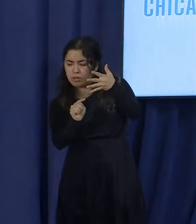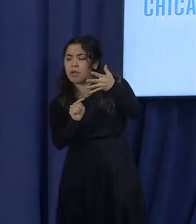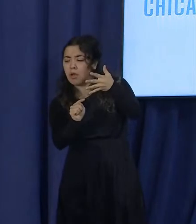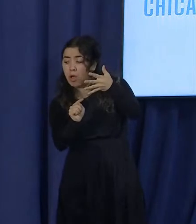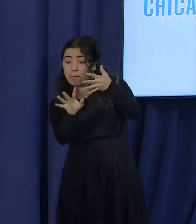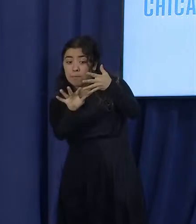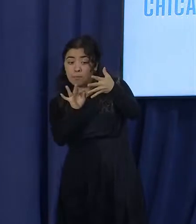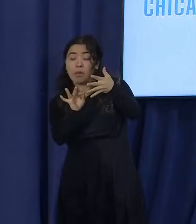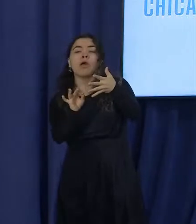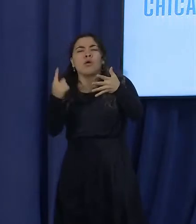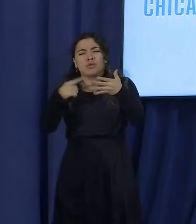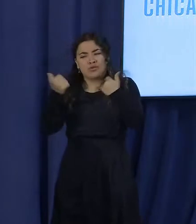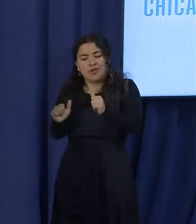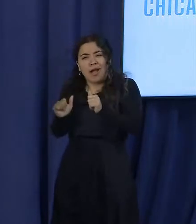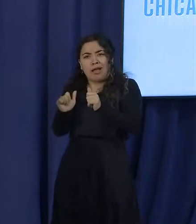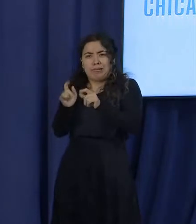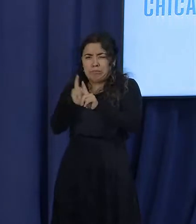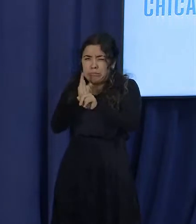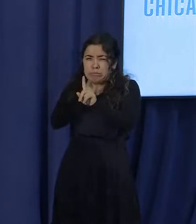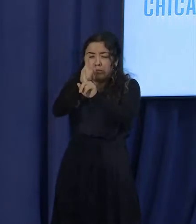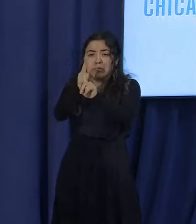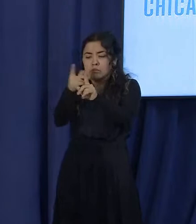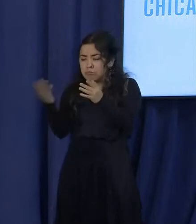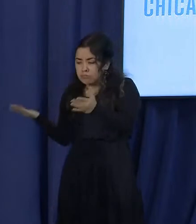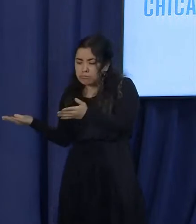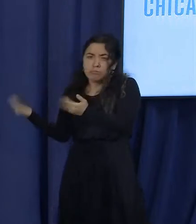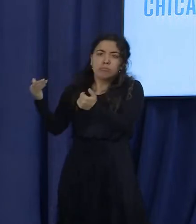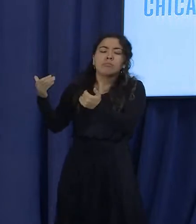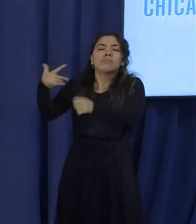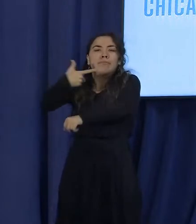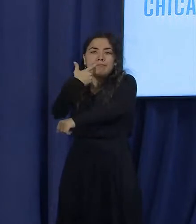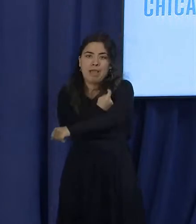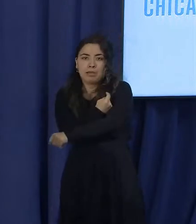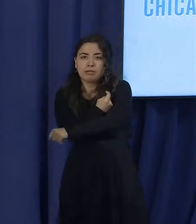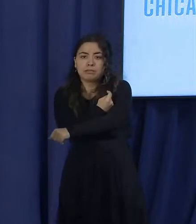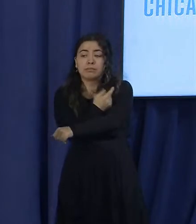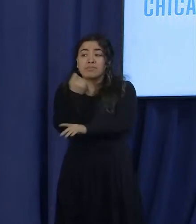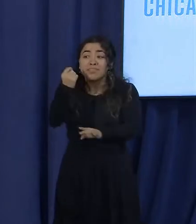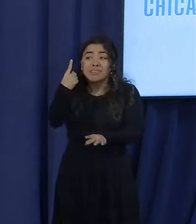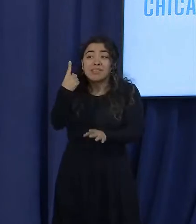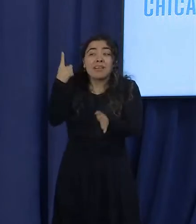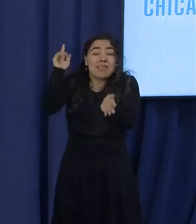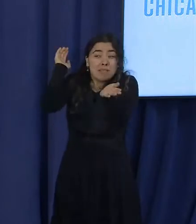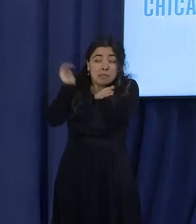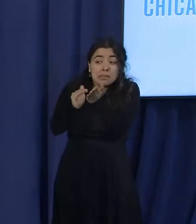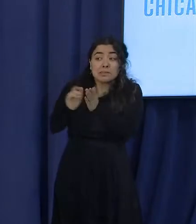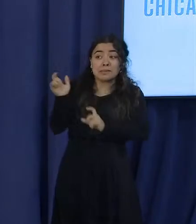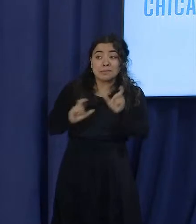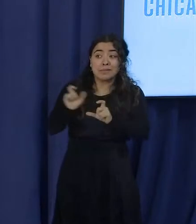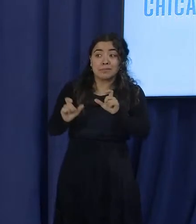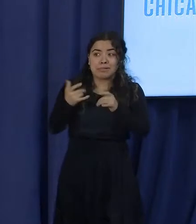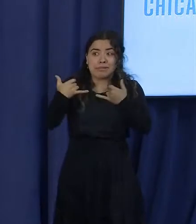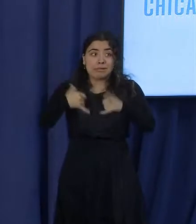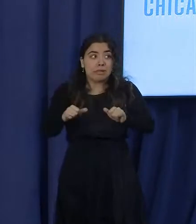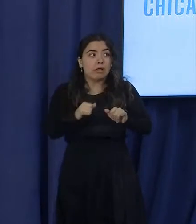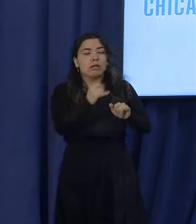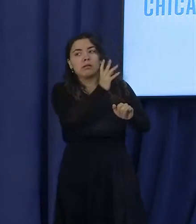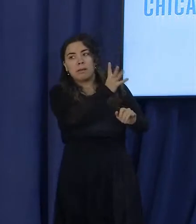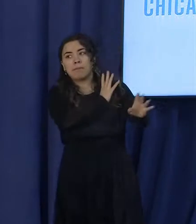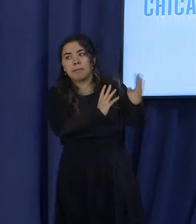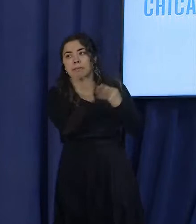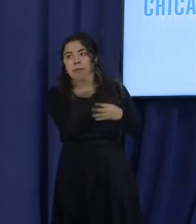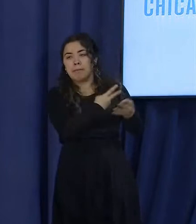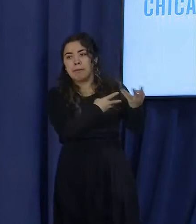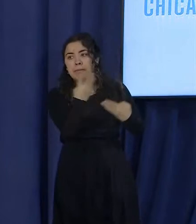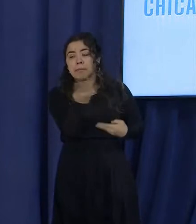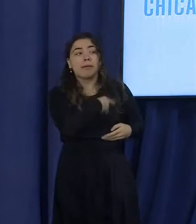connected to vaccine. We still are receiving thousands of people who need vaccine from 1A. And in some cases, those are people